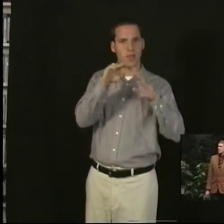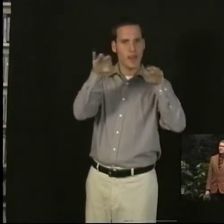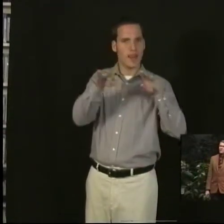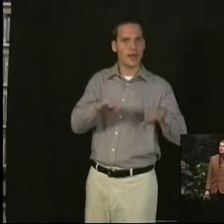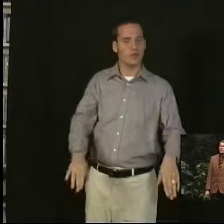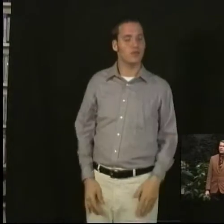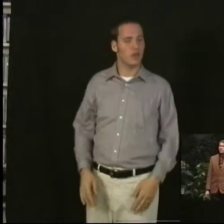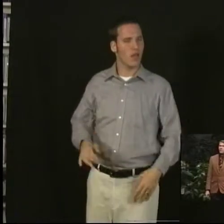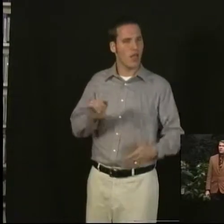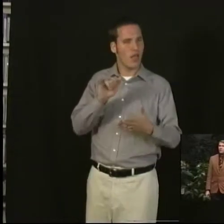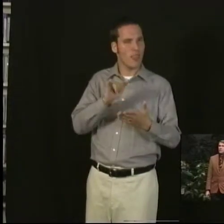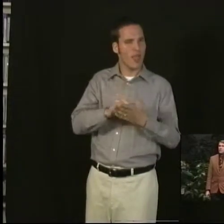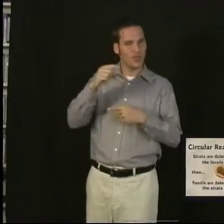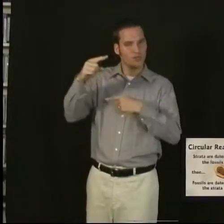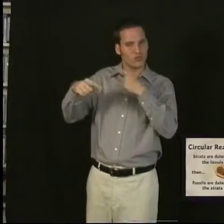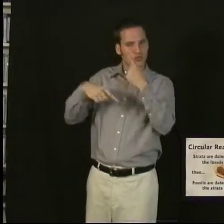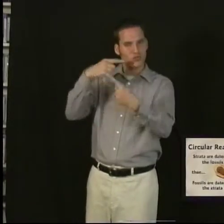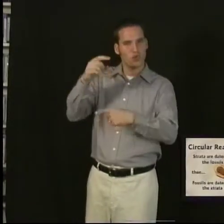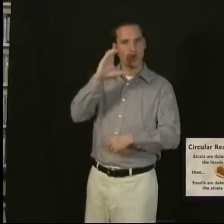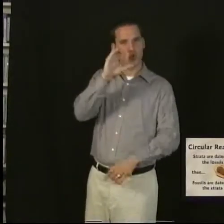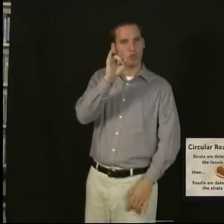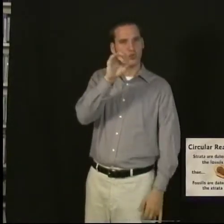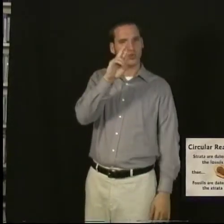She said, "Isn't that circular reasoning?"